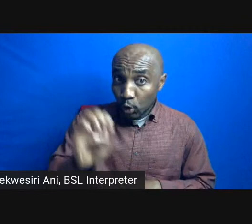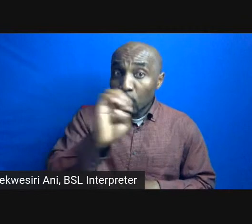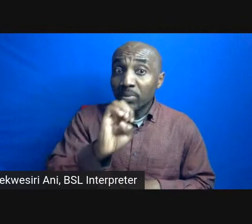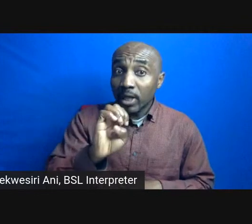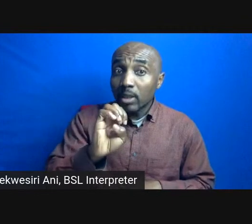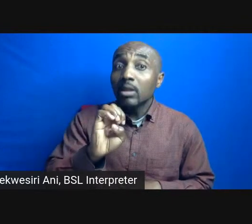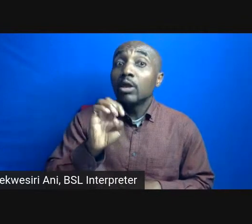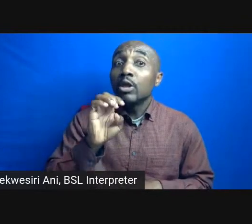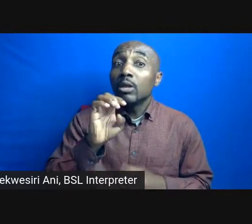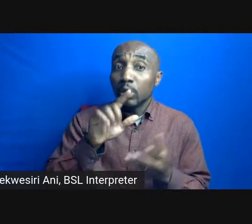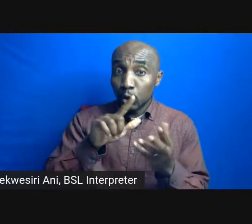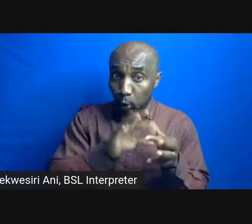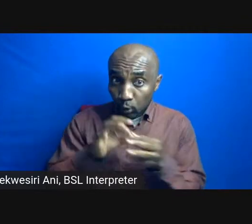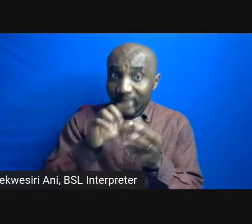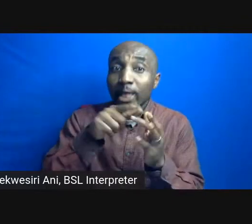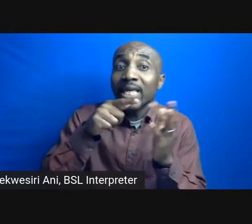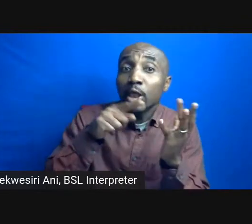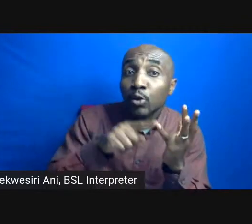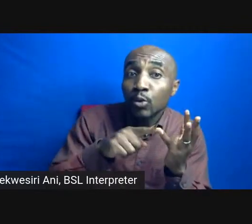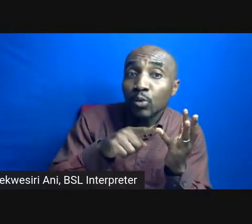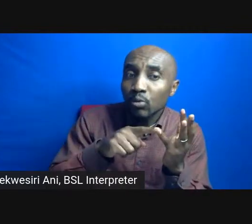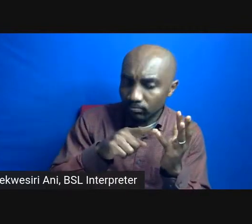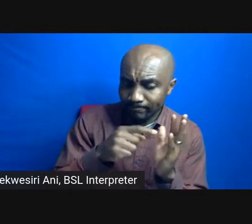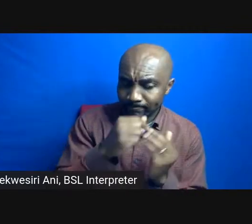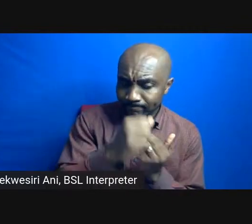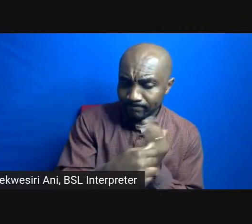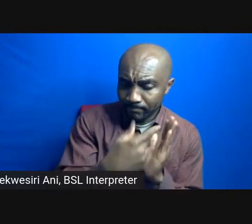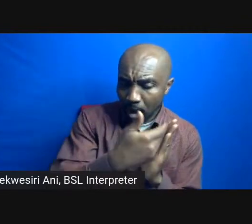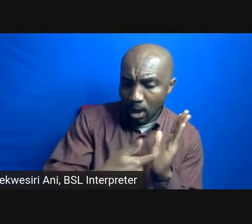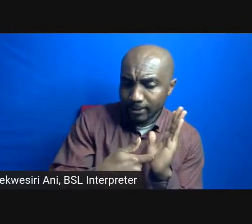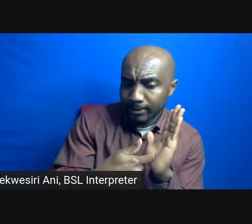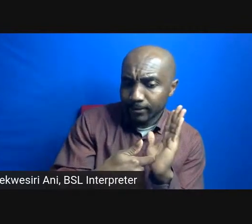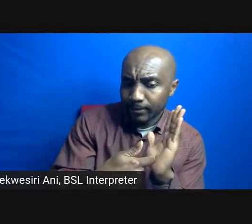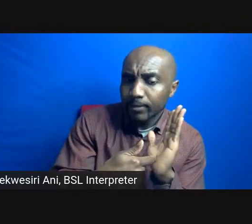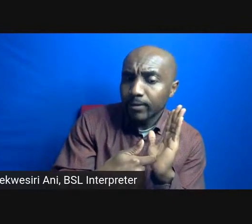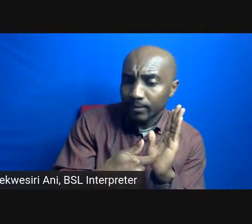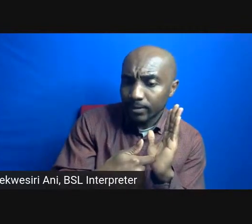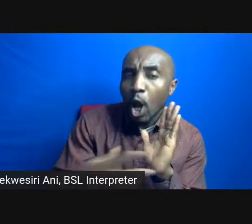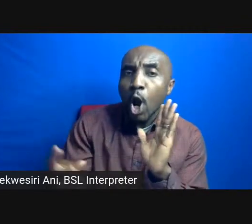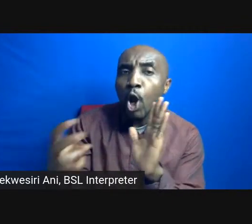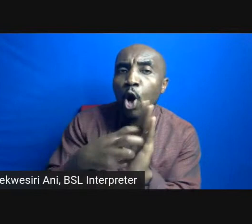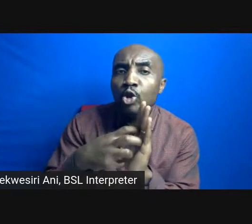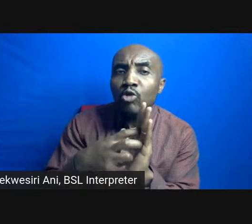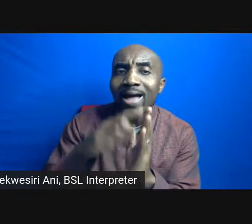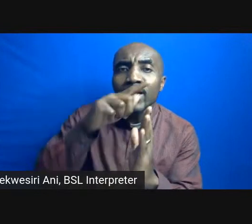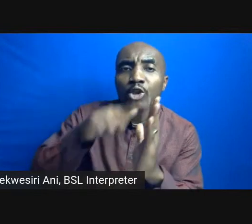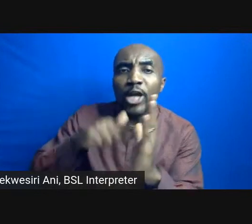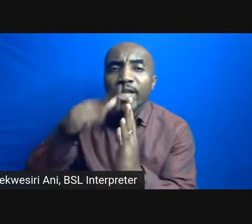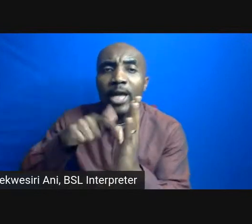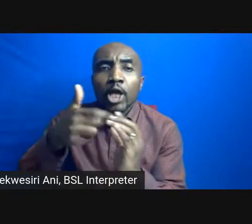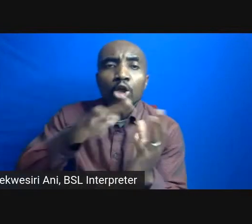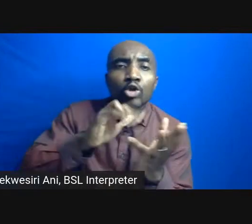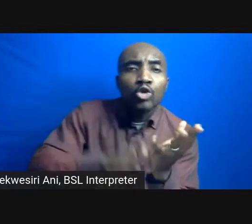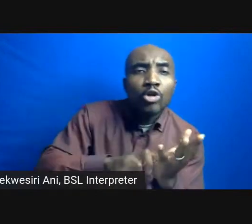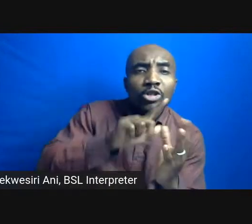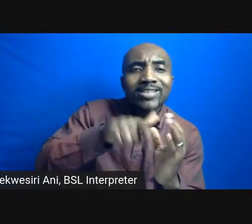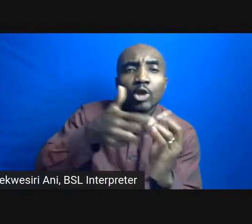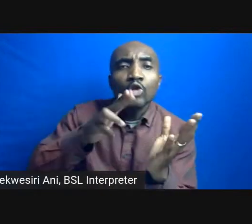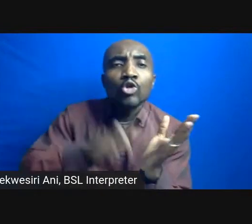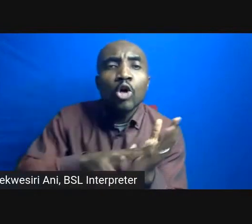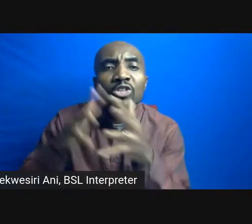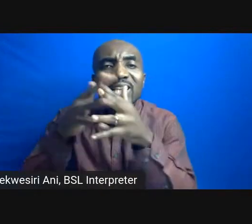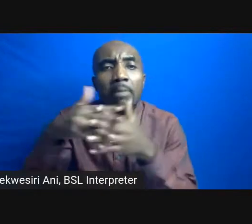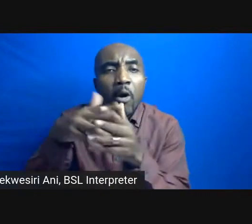his article goes on to say. "Under a contract with Johnson & Johnson, the bloc has imported billions of